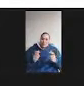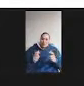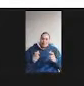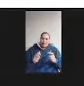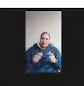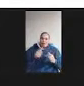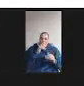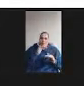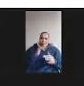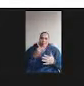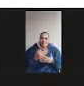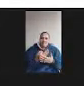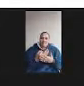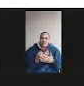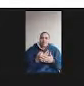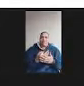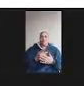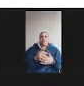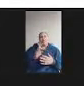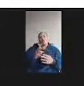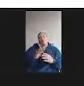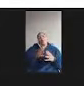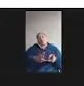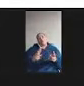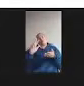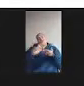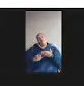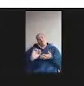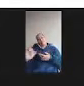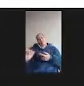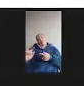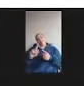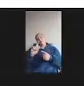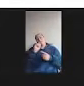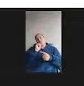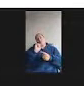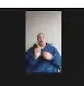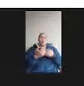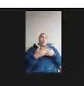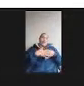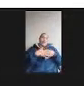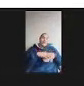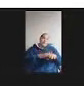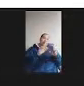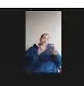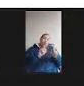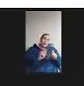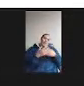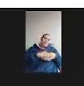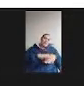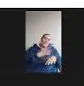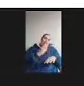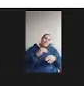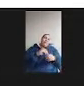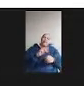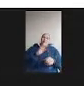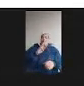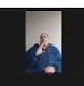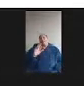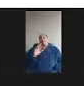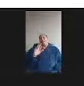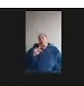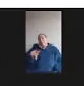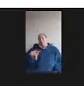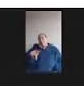are obviously within the spirit of the Act. These principles are implemented in the WCPP, and it's the principles of good